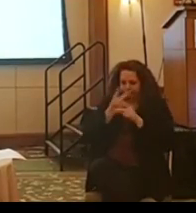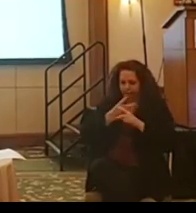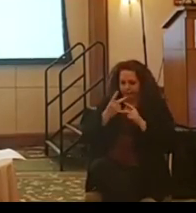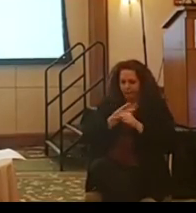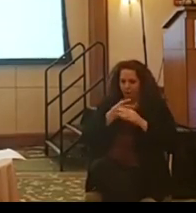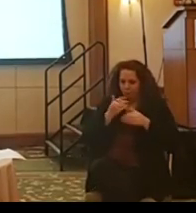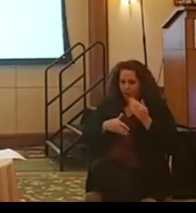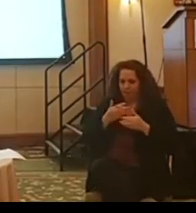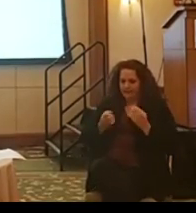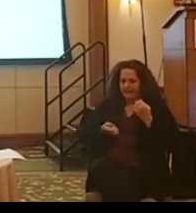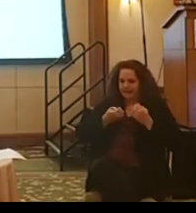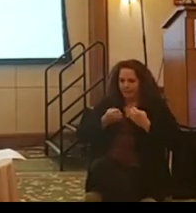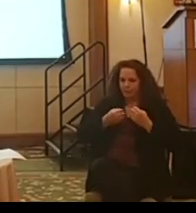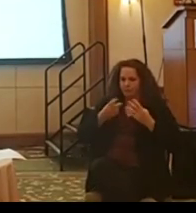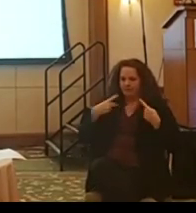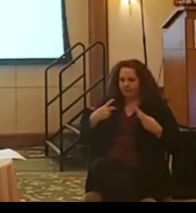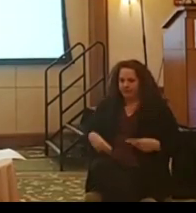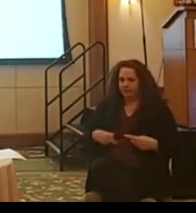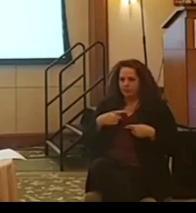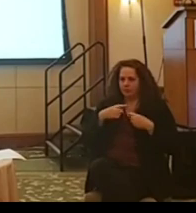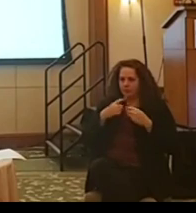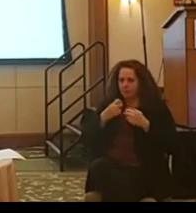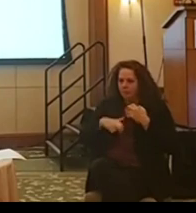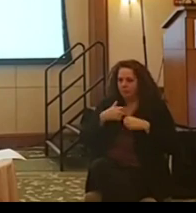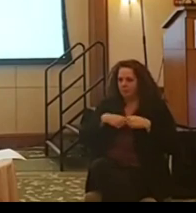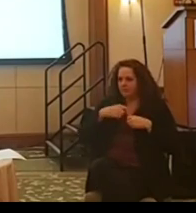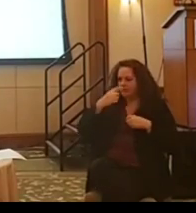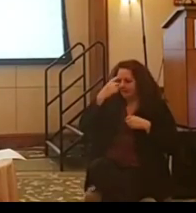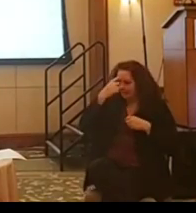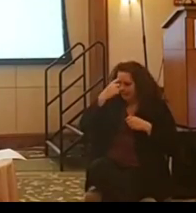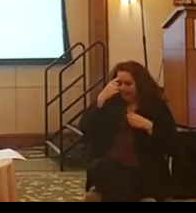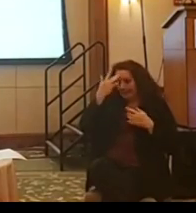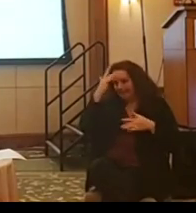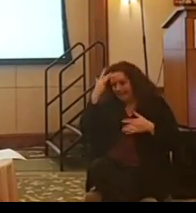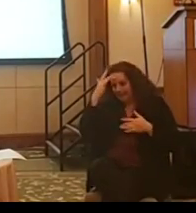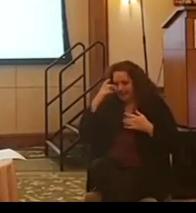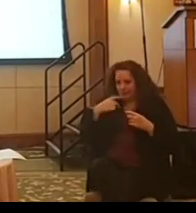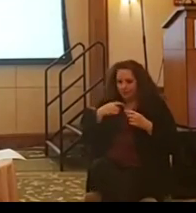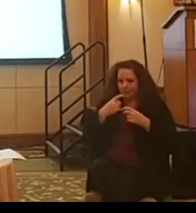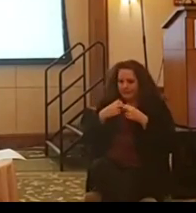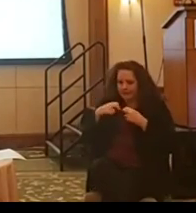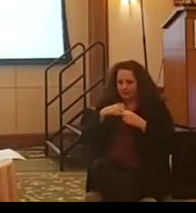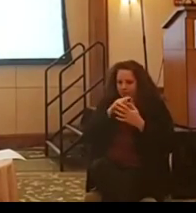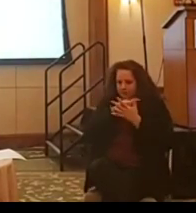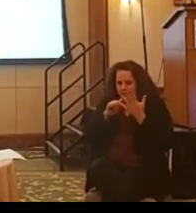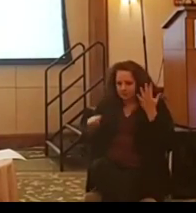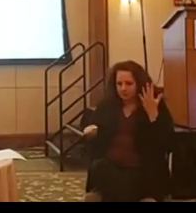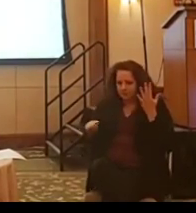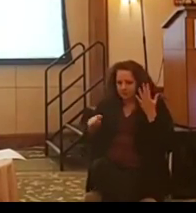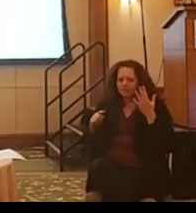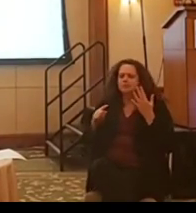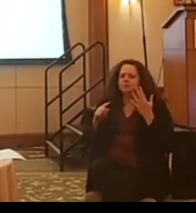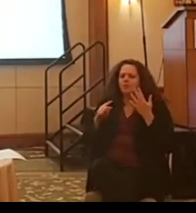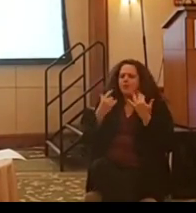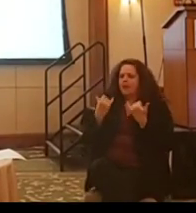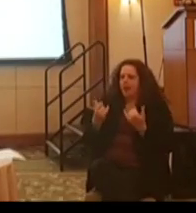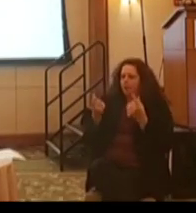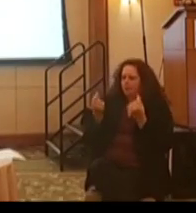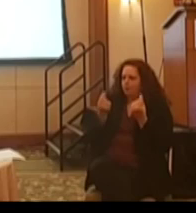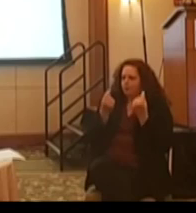physical issues and intellectual issues, and the way that they kind of come together and figure out, okay, what are we going to do in response to a